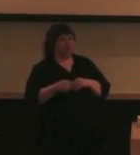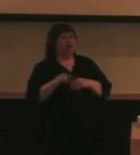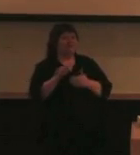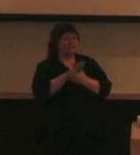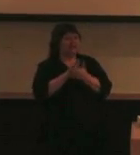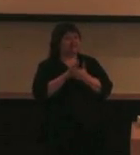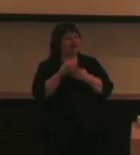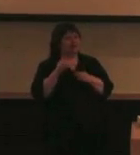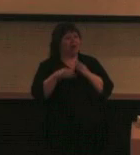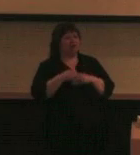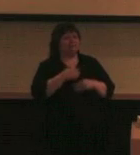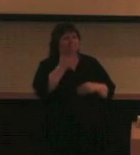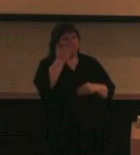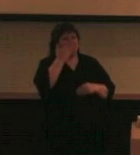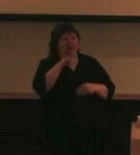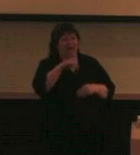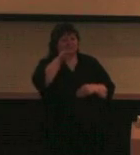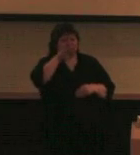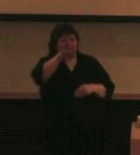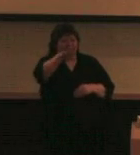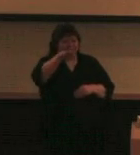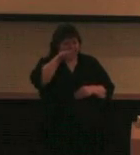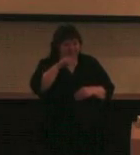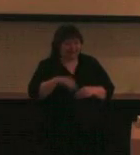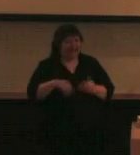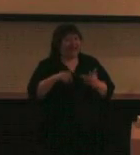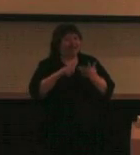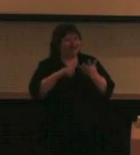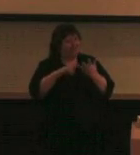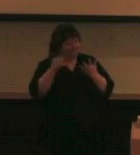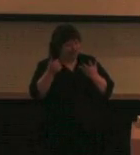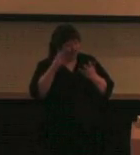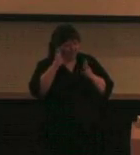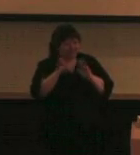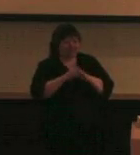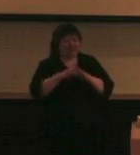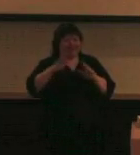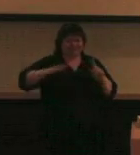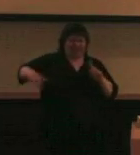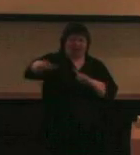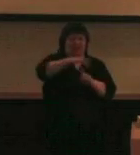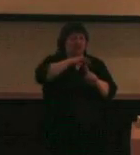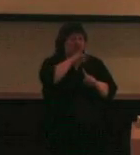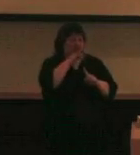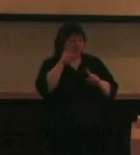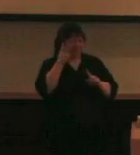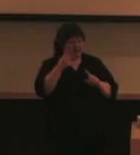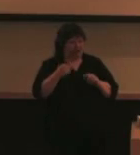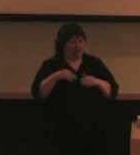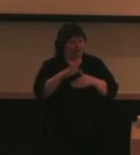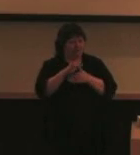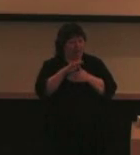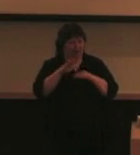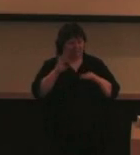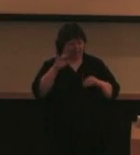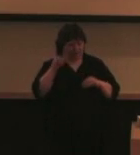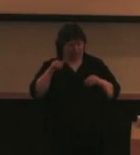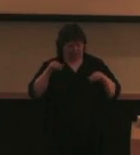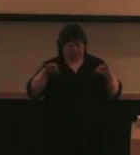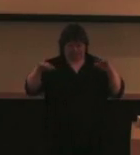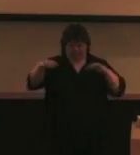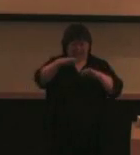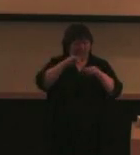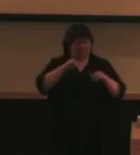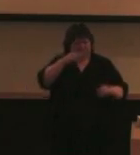nice, it was about bad breath. And there was another one about their environment being not clean as well. You saw flies coming off their clothes and